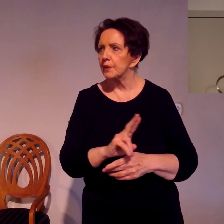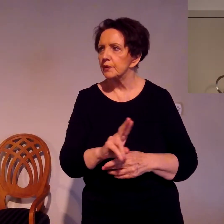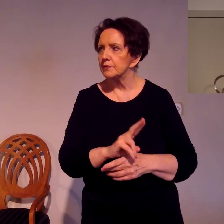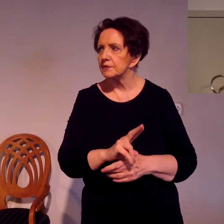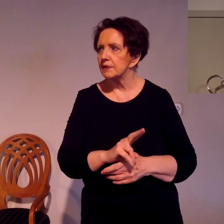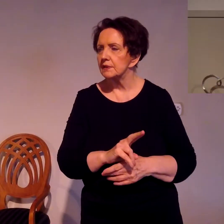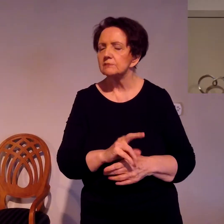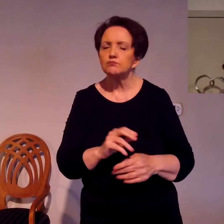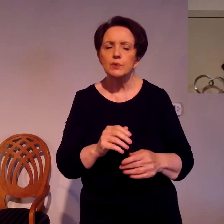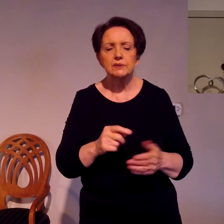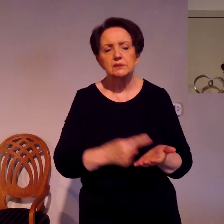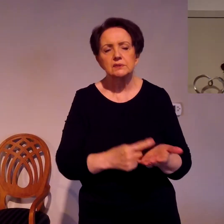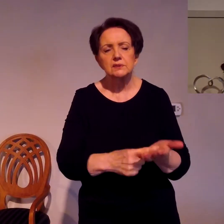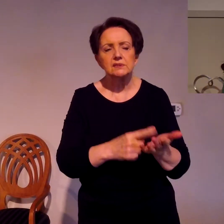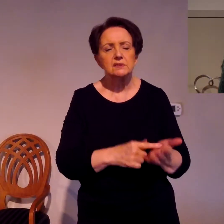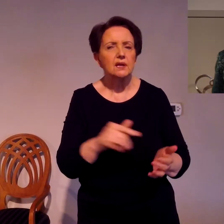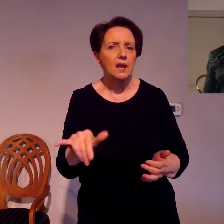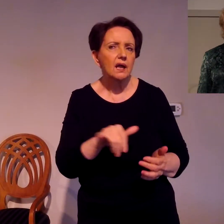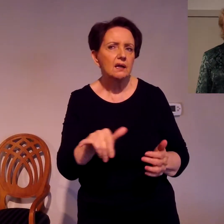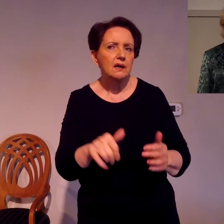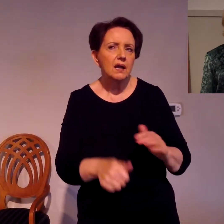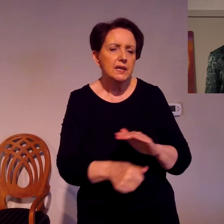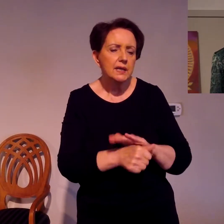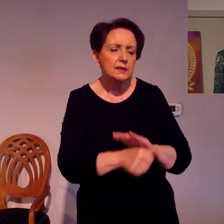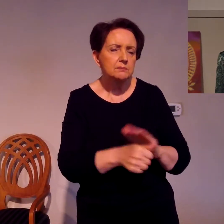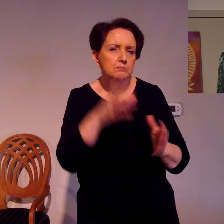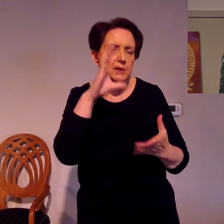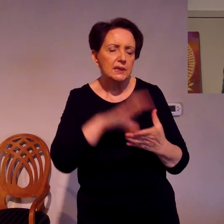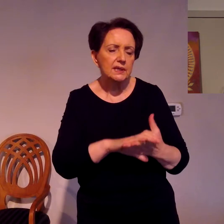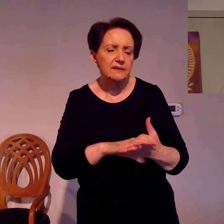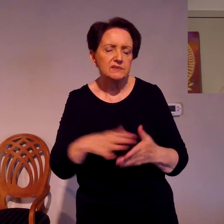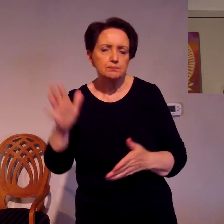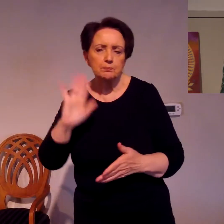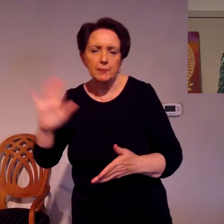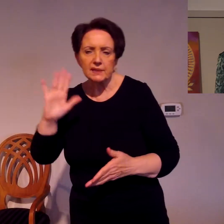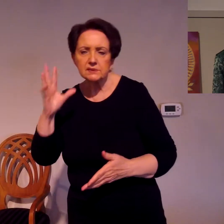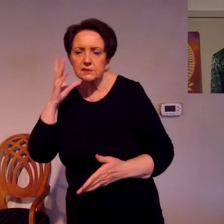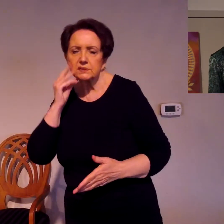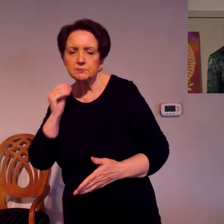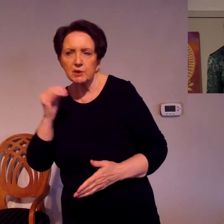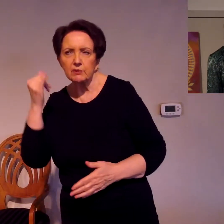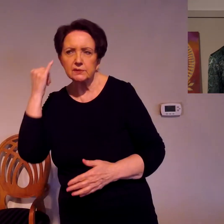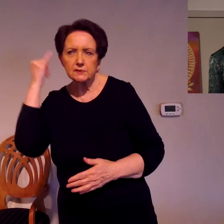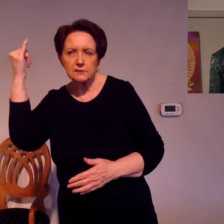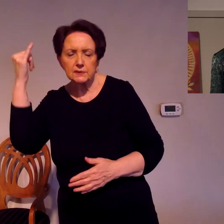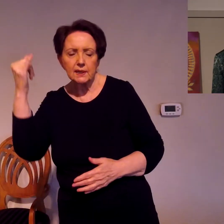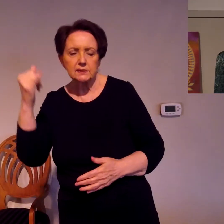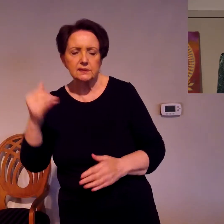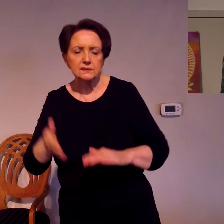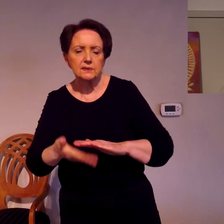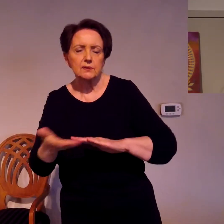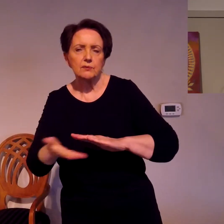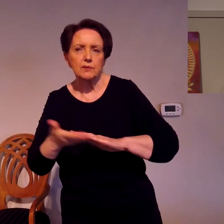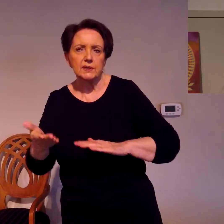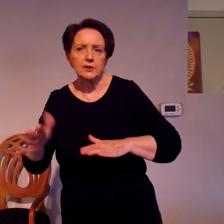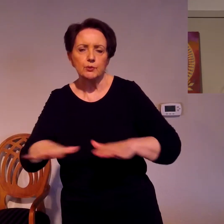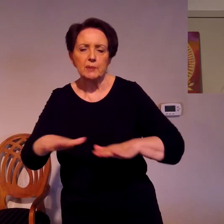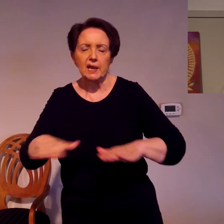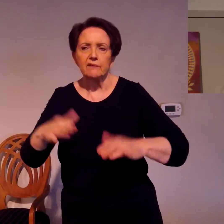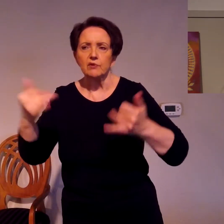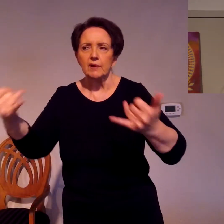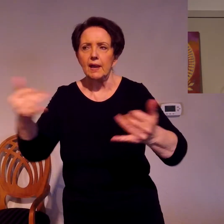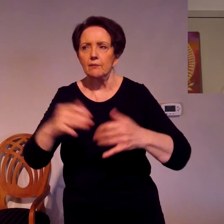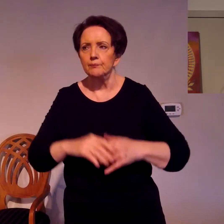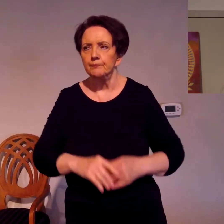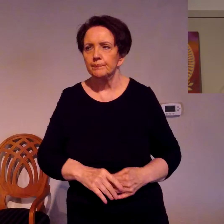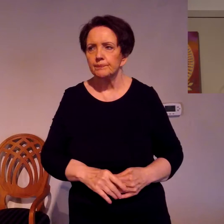beliefs. Our hidden beliefs and the past ideas and the past experiences that we've had that are now running our behavior. That's the language that we